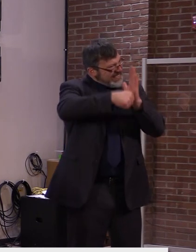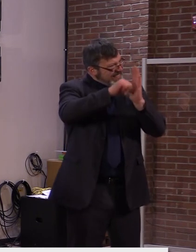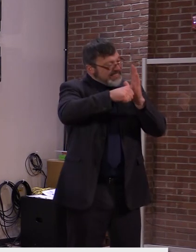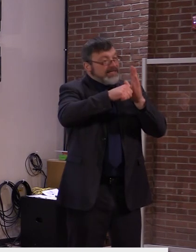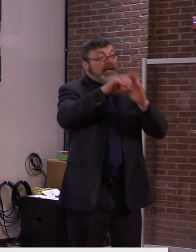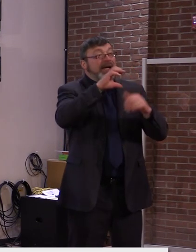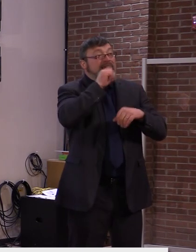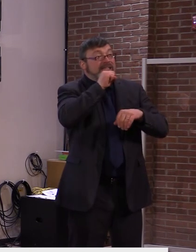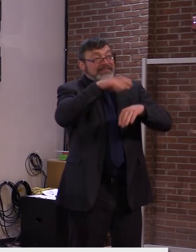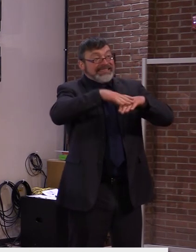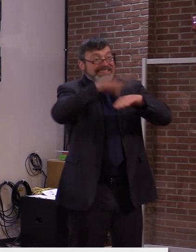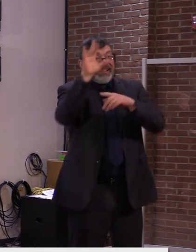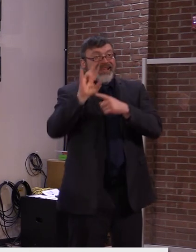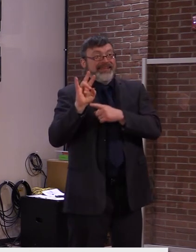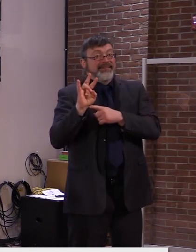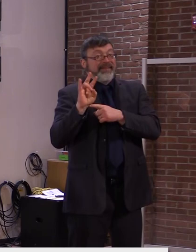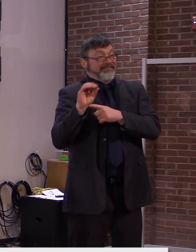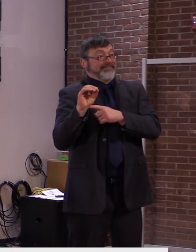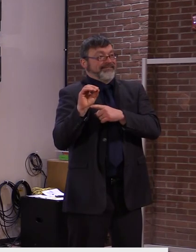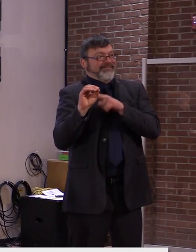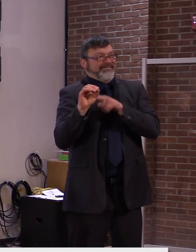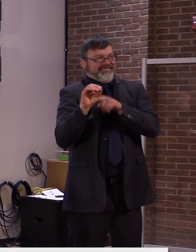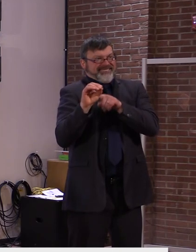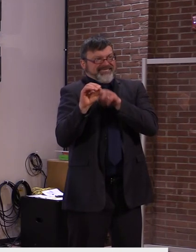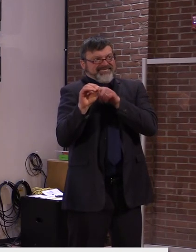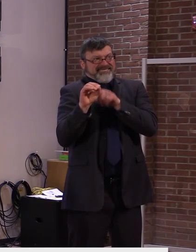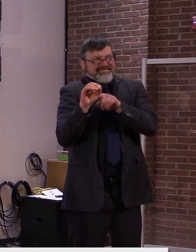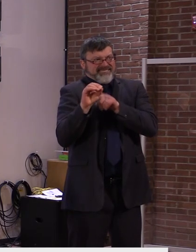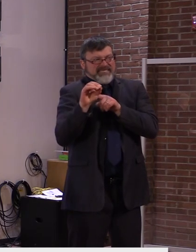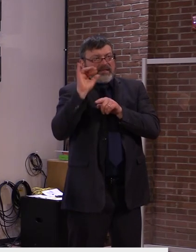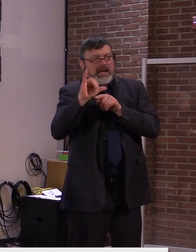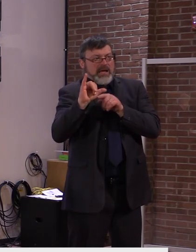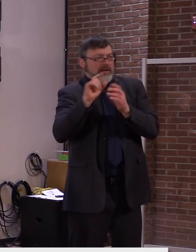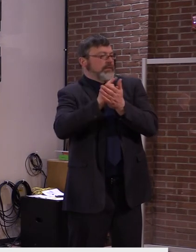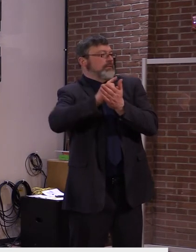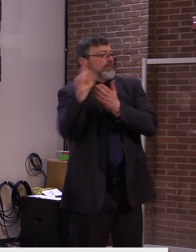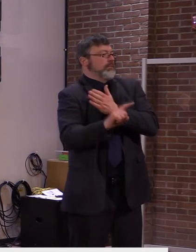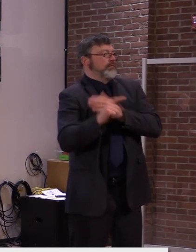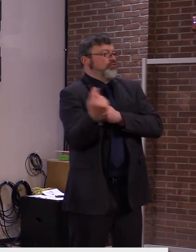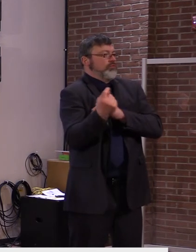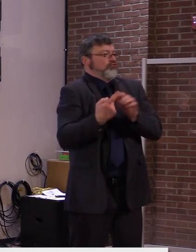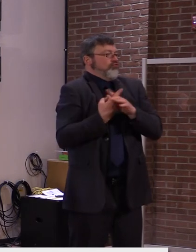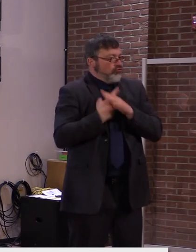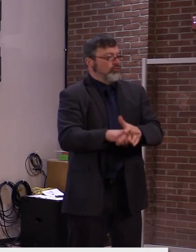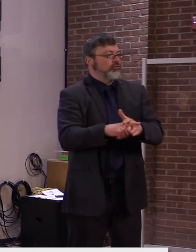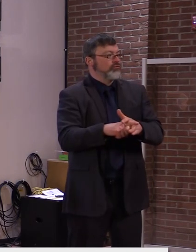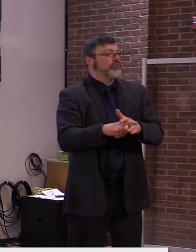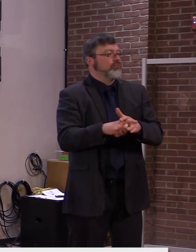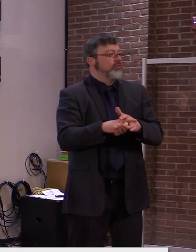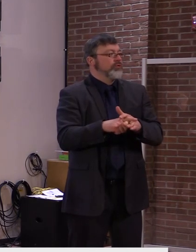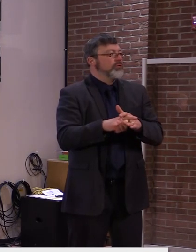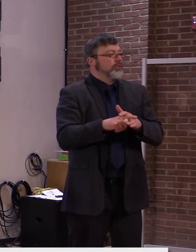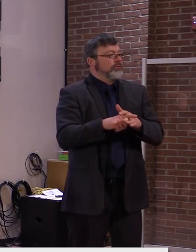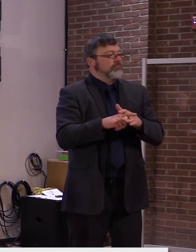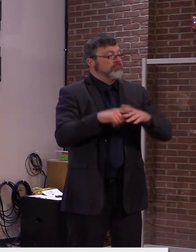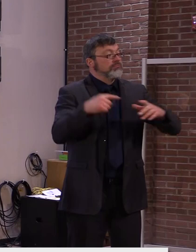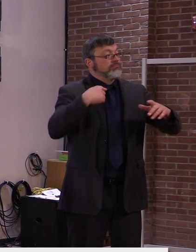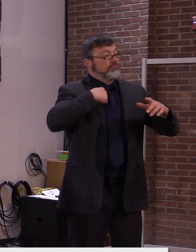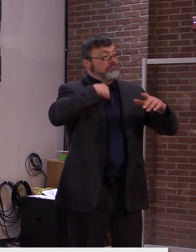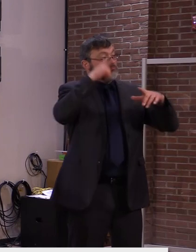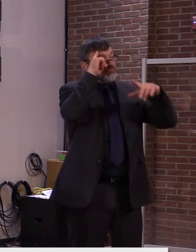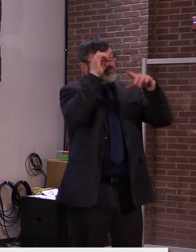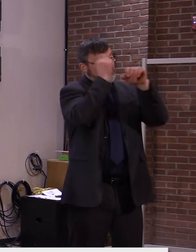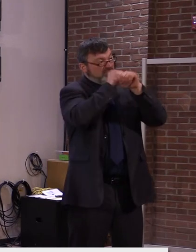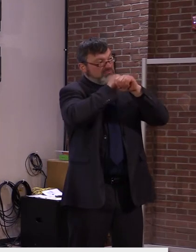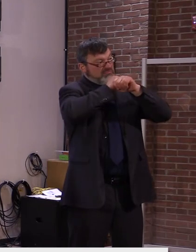33,200 Vermonters. We should be able to register and schedule and ultimately vaccinate this age group relatively